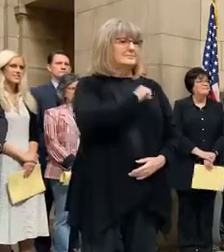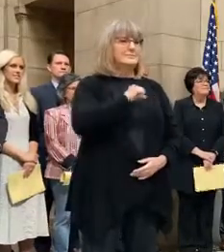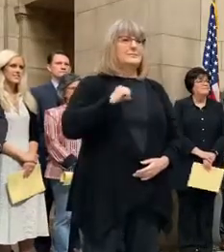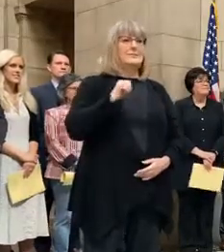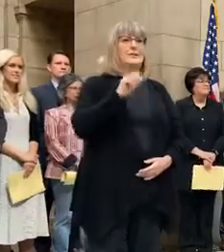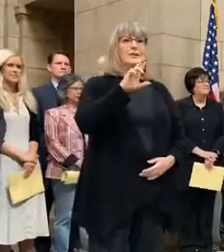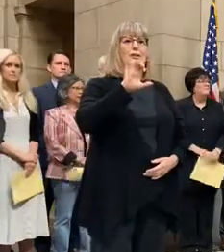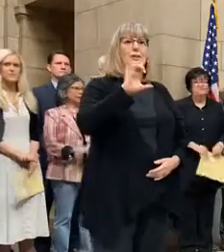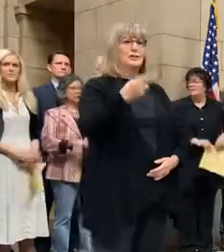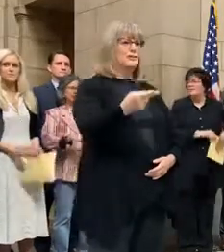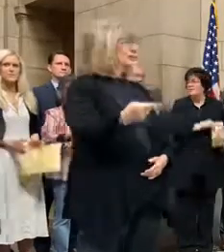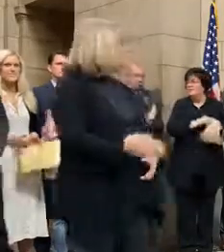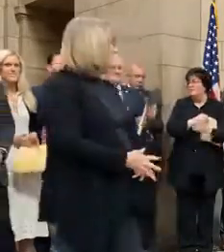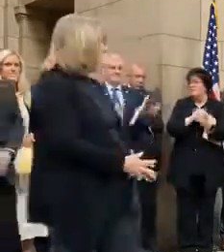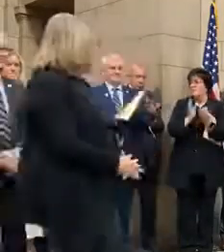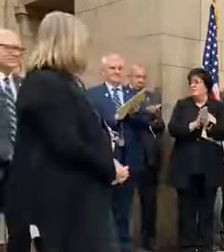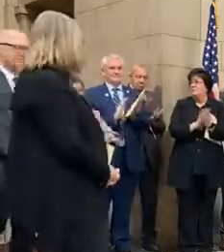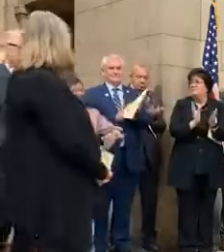Senator Arch.